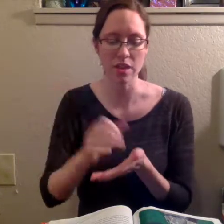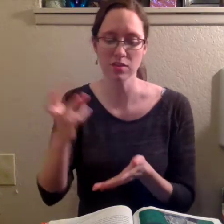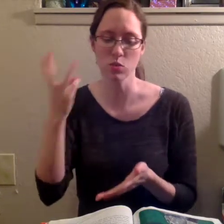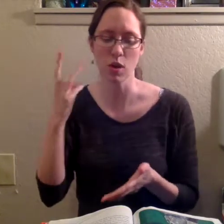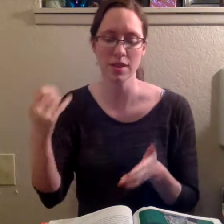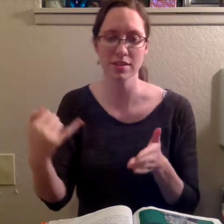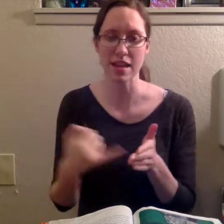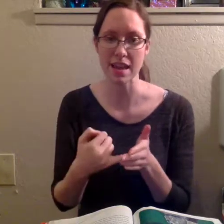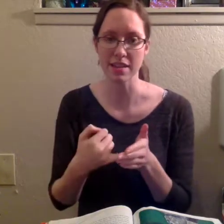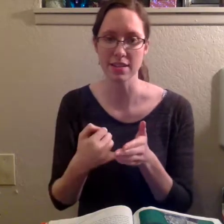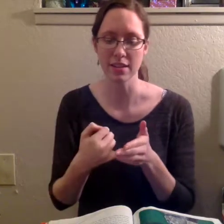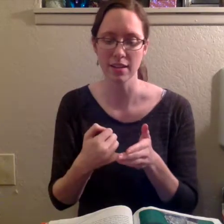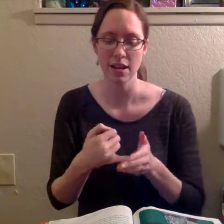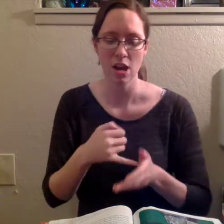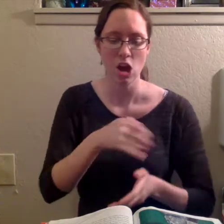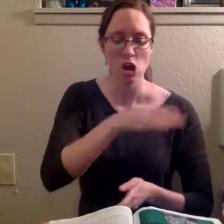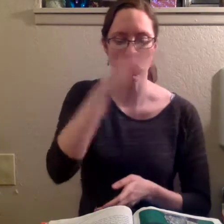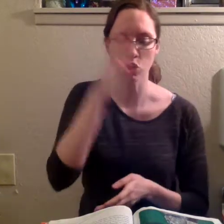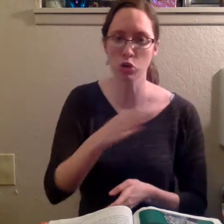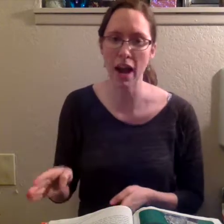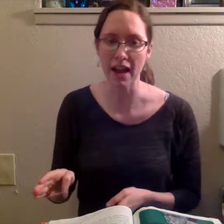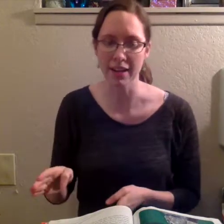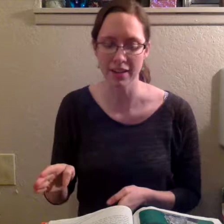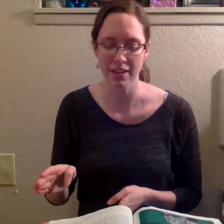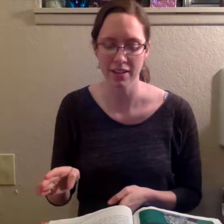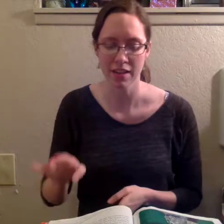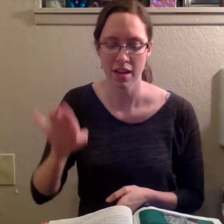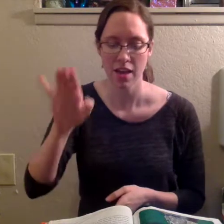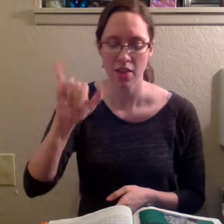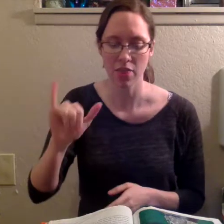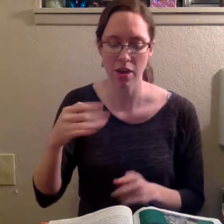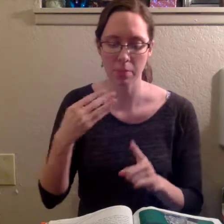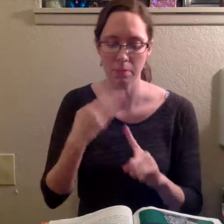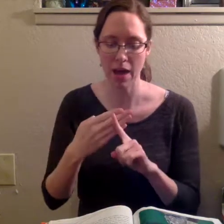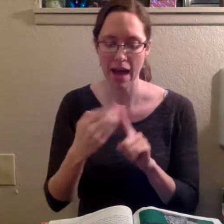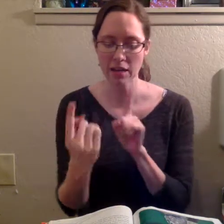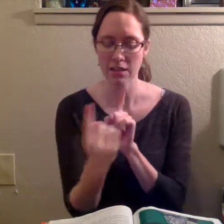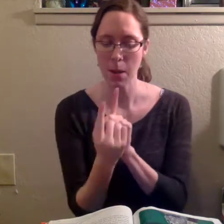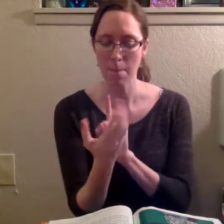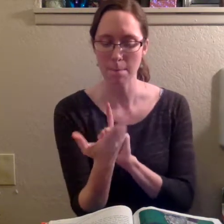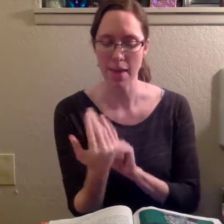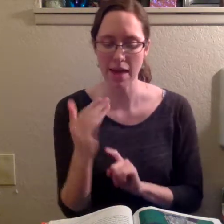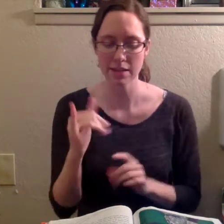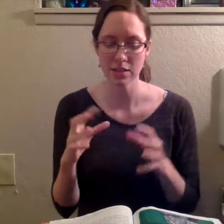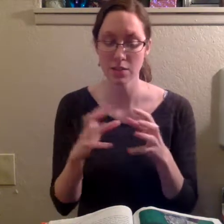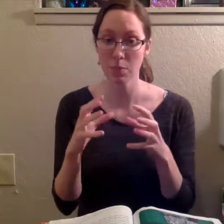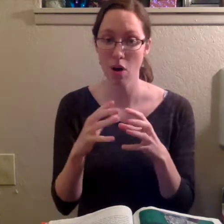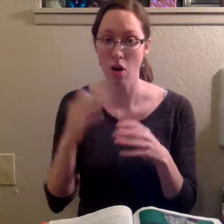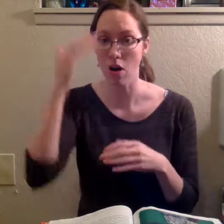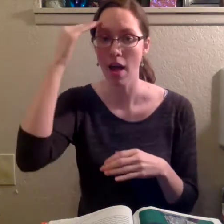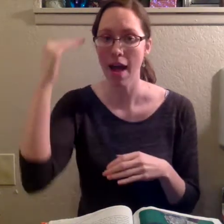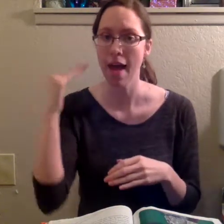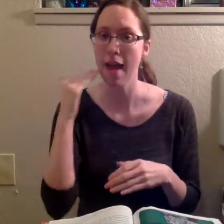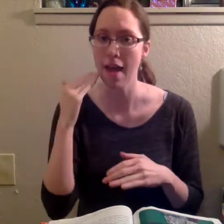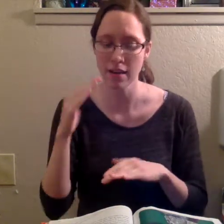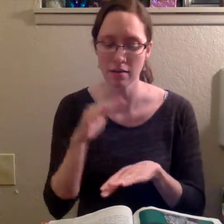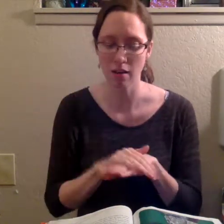This was it. Crack! The bat met the ball head